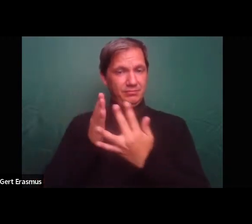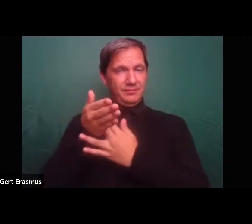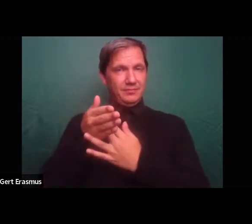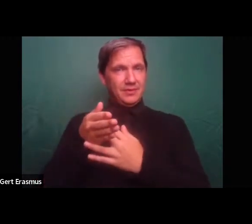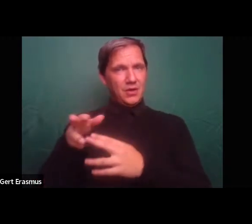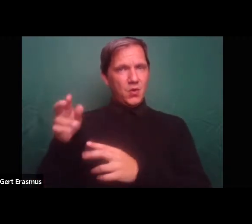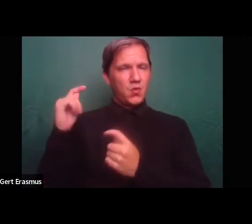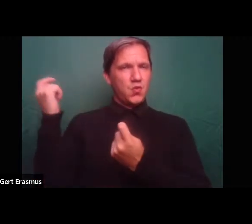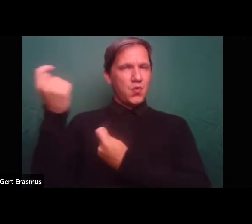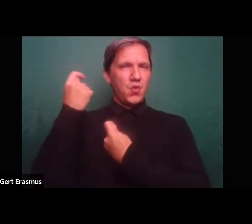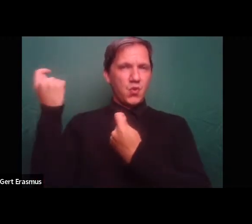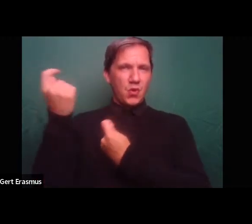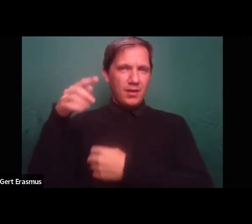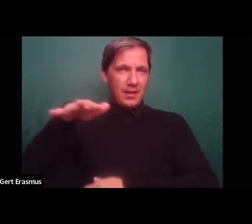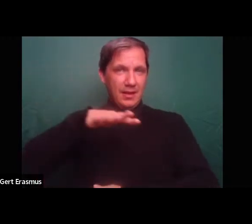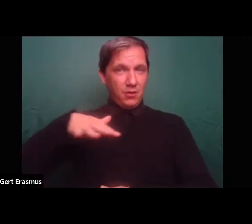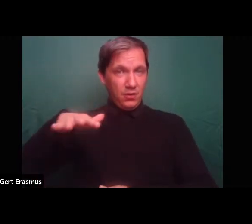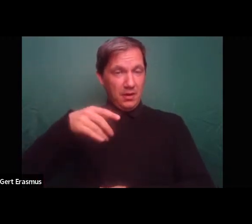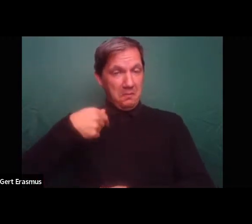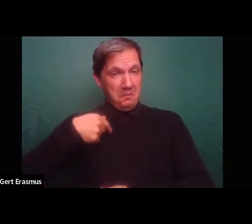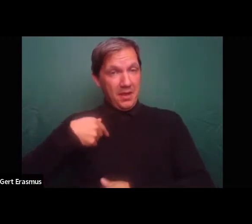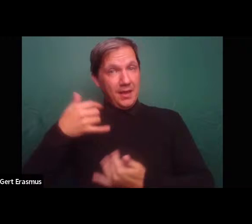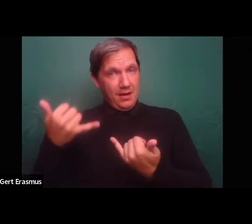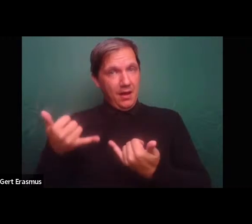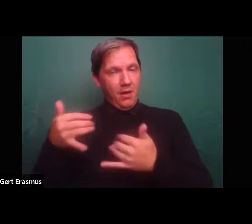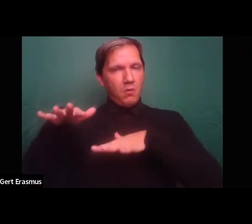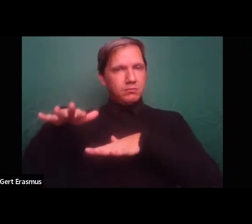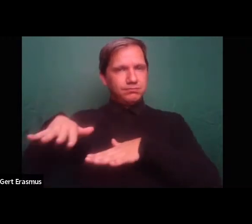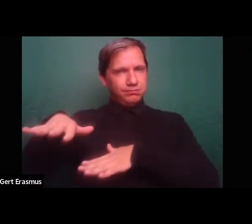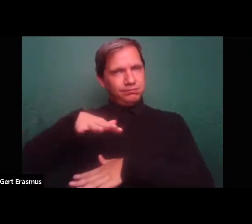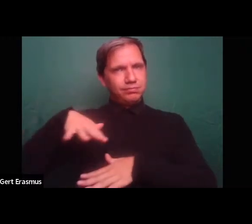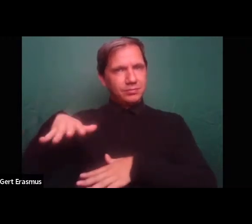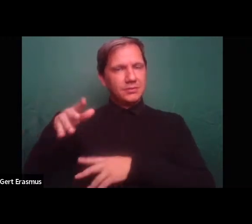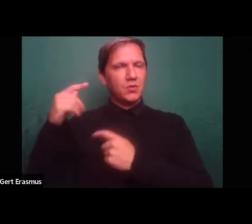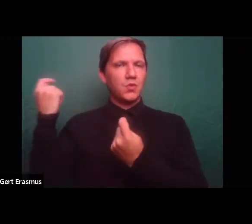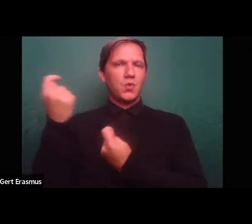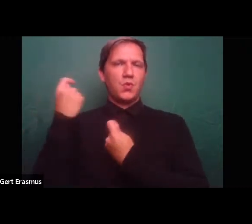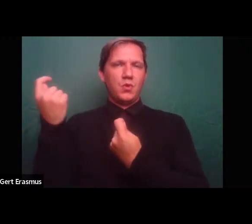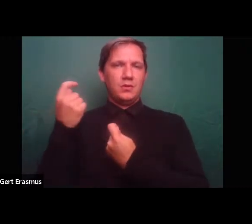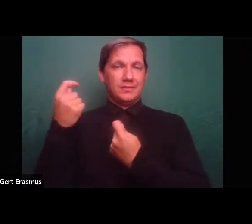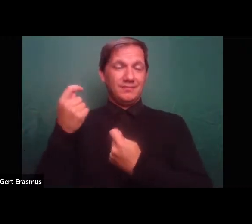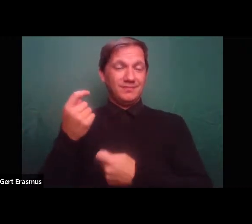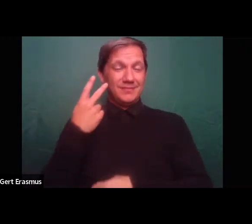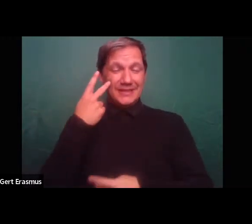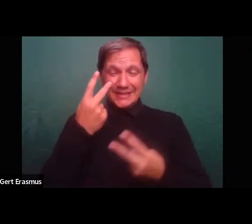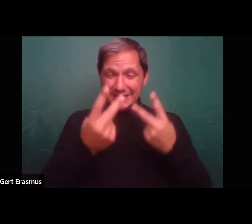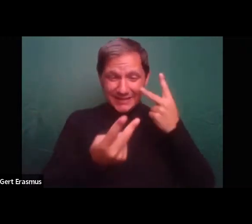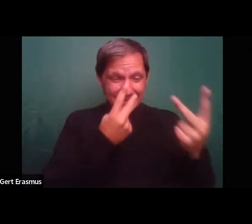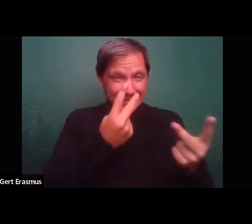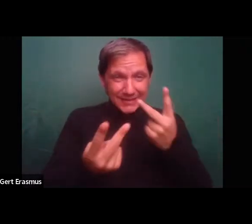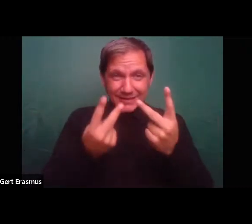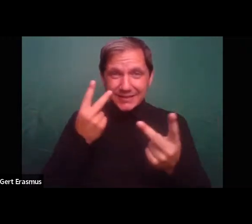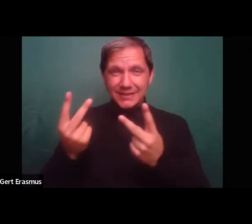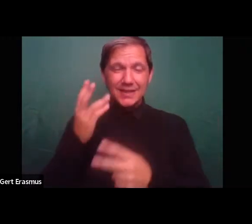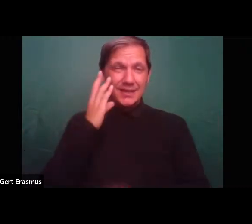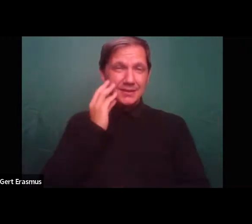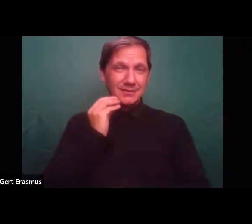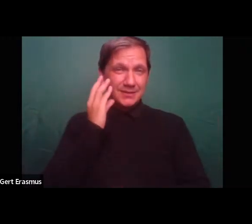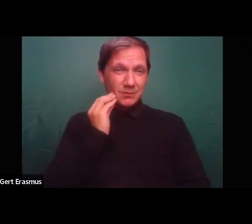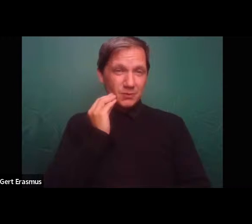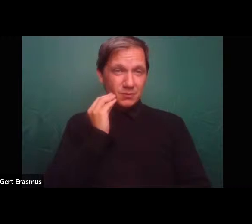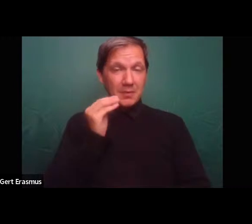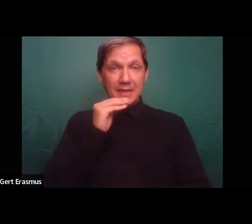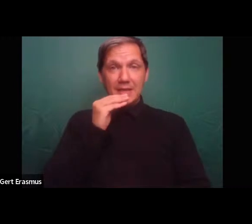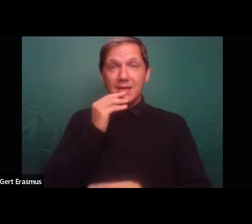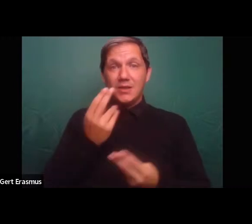rural areas, that is where I'm currently based, have been experiencing. So is it a new normal